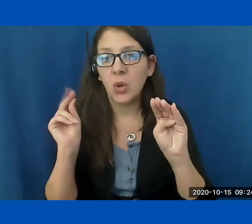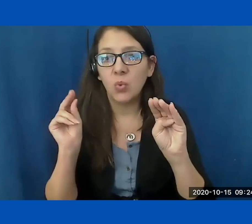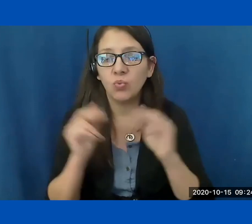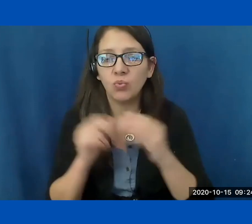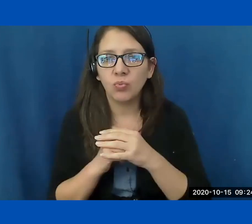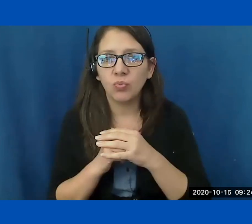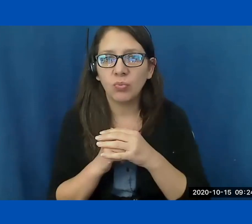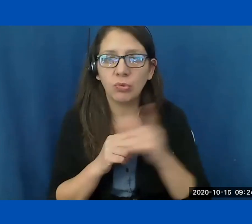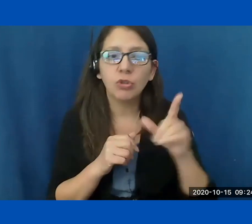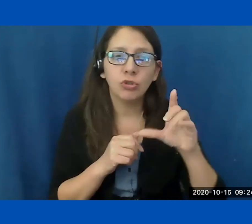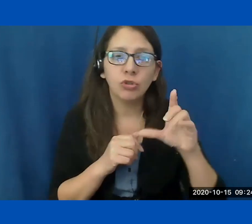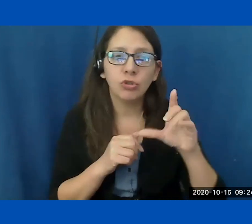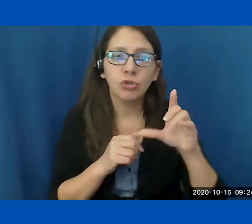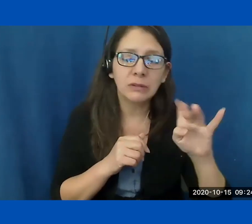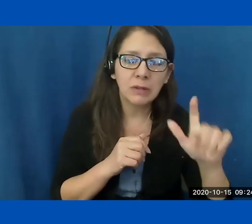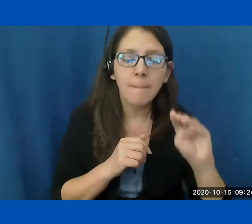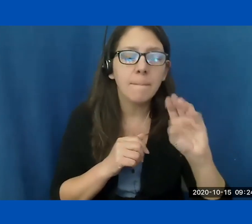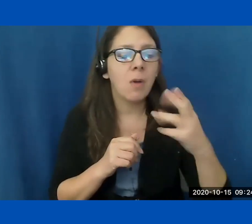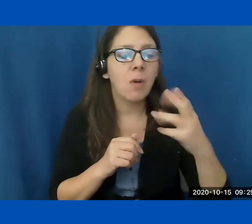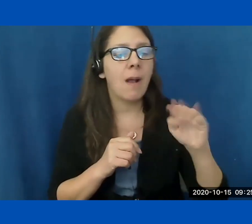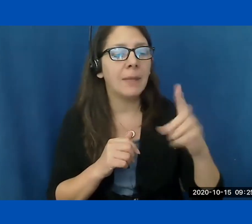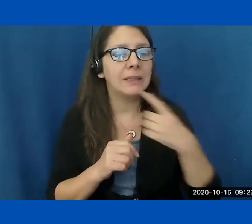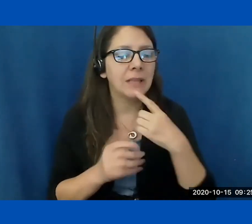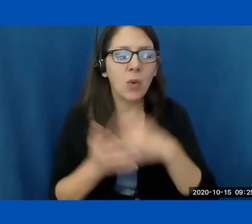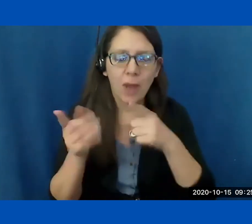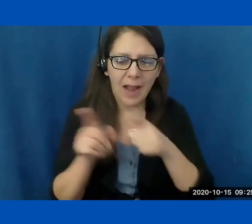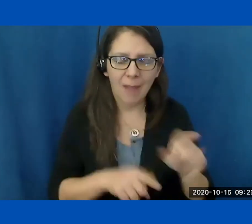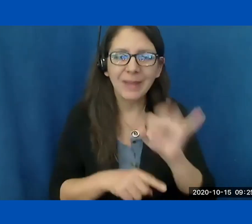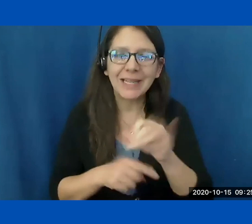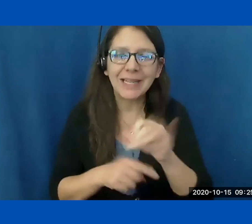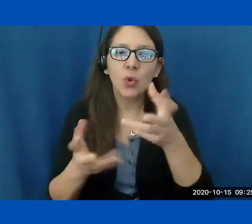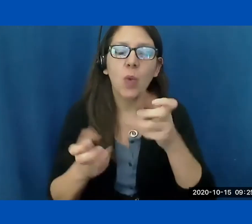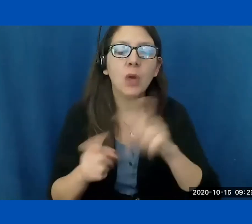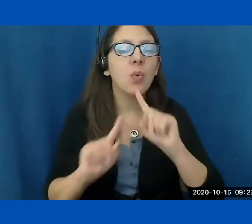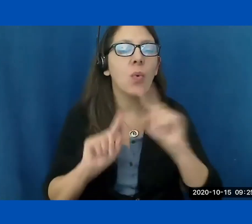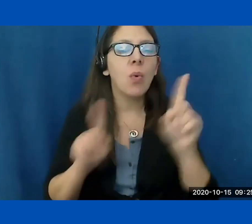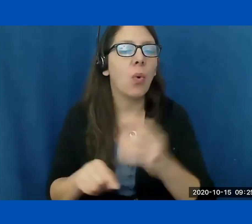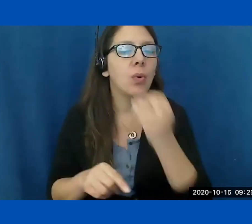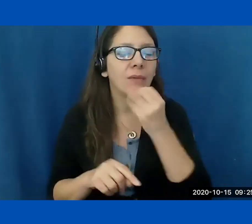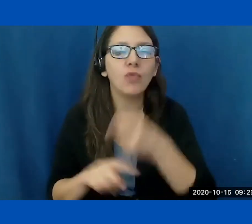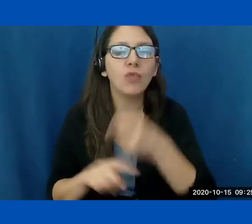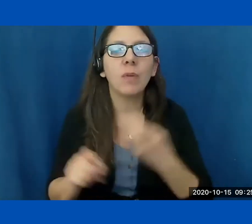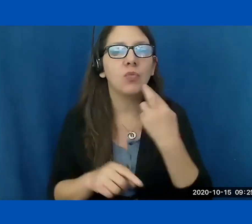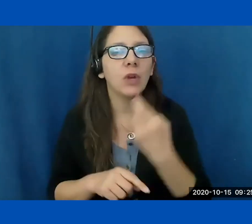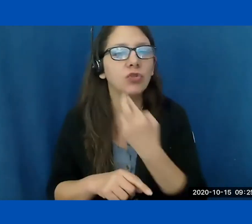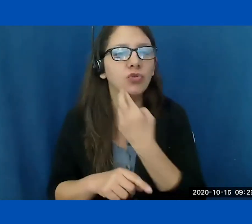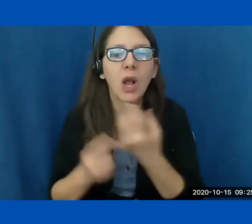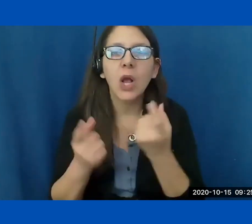Yep. Mohammed said, what happens if you would like to order food from a restaurant?